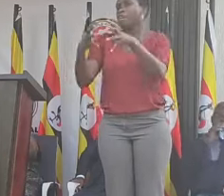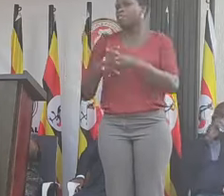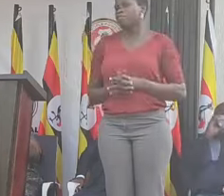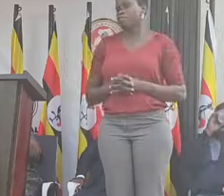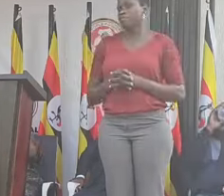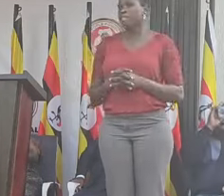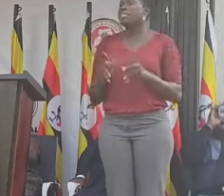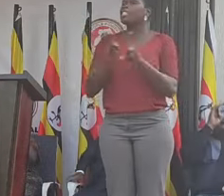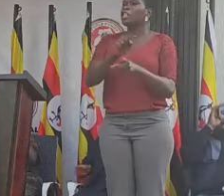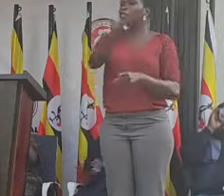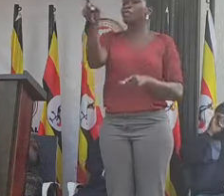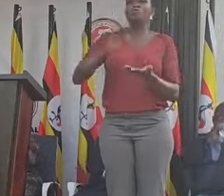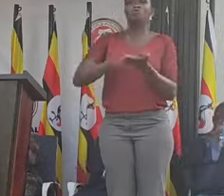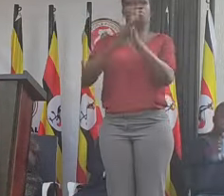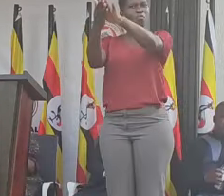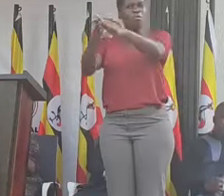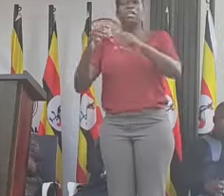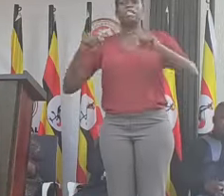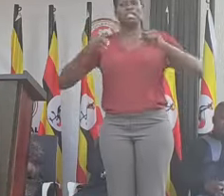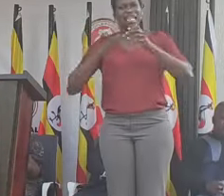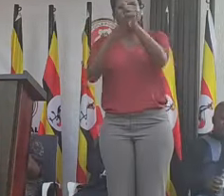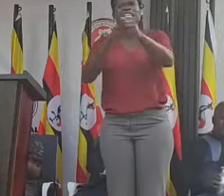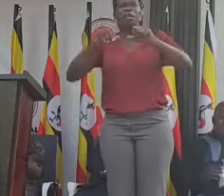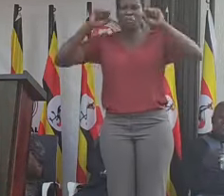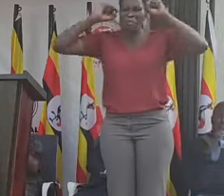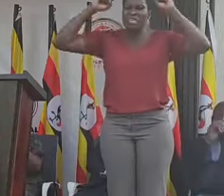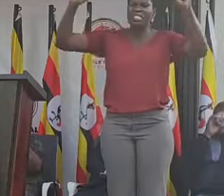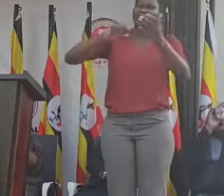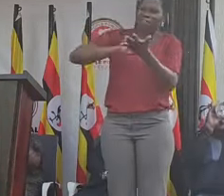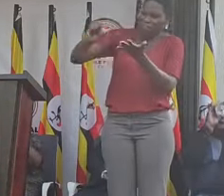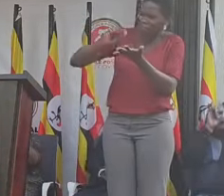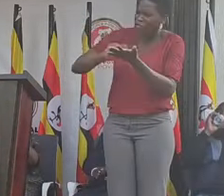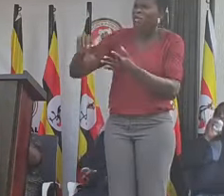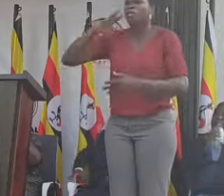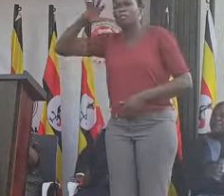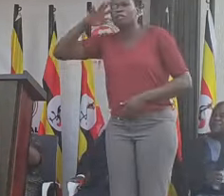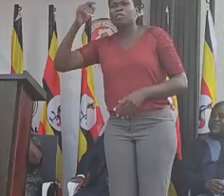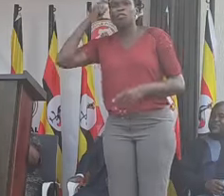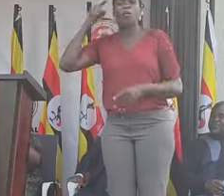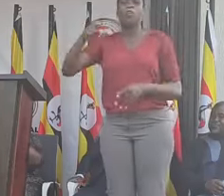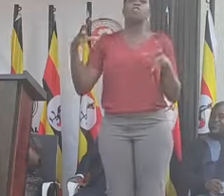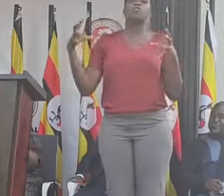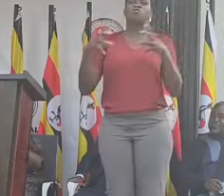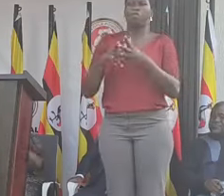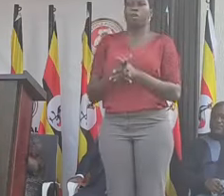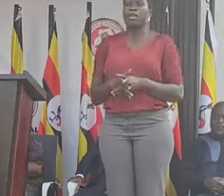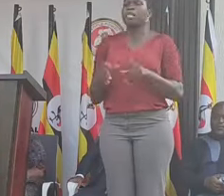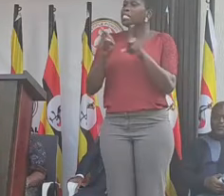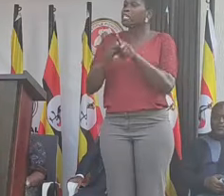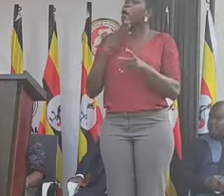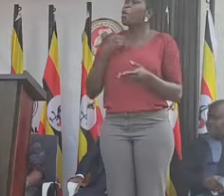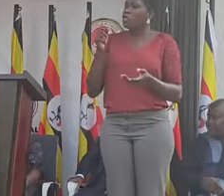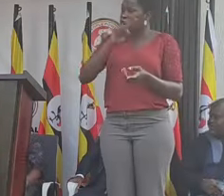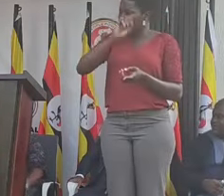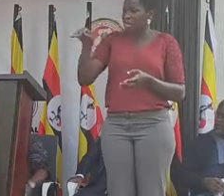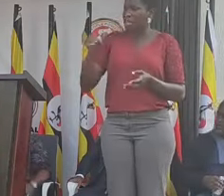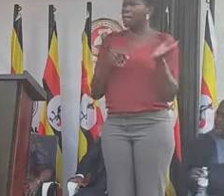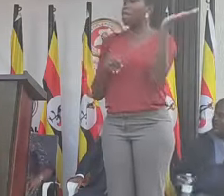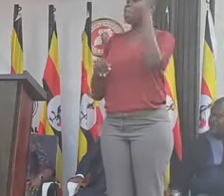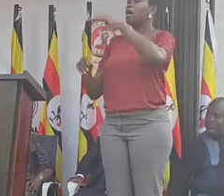mwe bakulembeze ng'abamu ku mmwe mwe ba pulezidenti mwe ba sekretary general mwe boogezi b'ekibiina njagala nkomewo wano nga